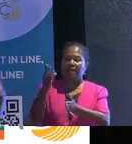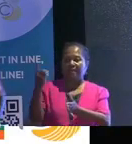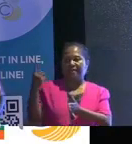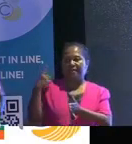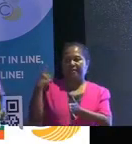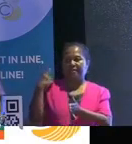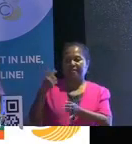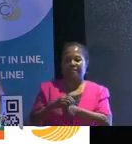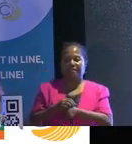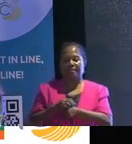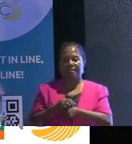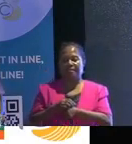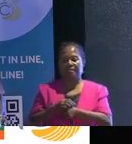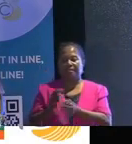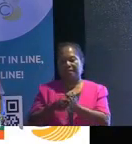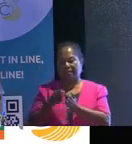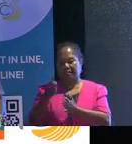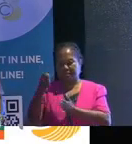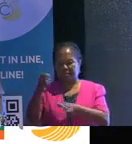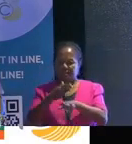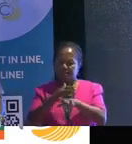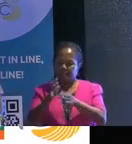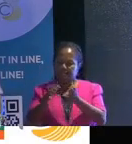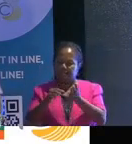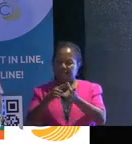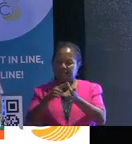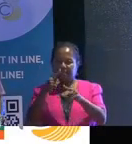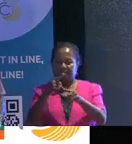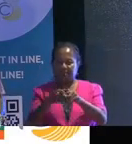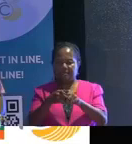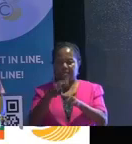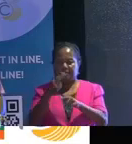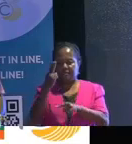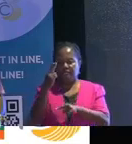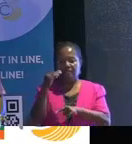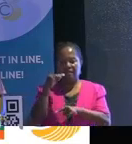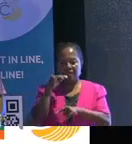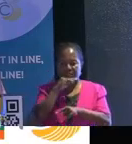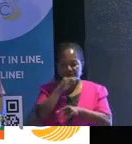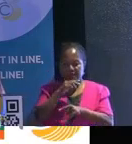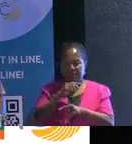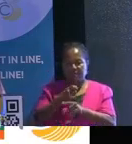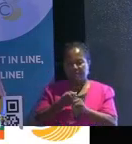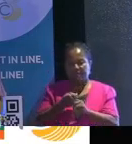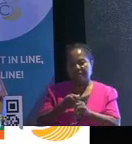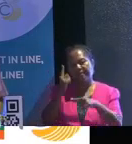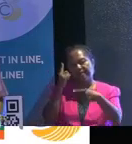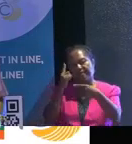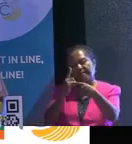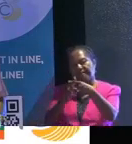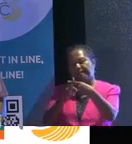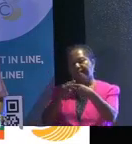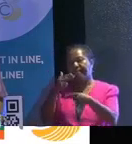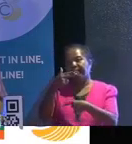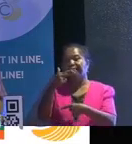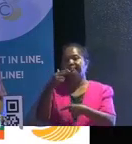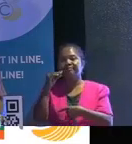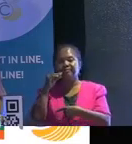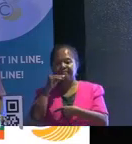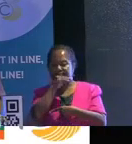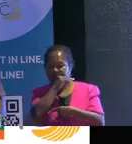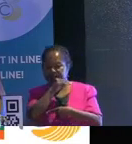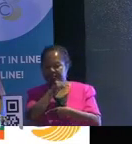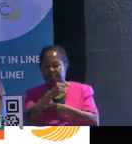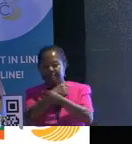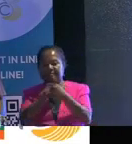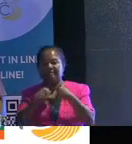kina. So our new taxable gross will be 200 kina plus the 800 kina, the normal salary, and